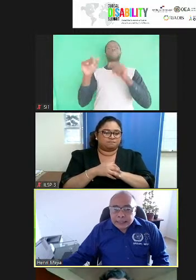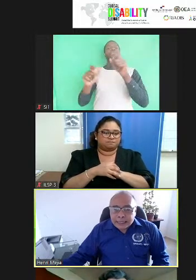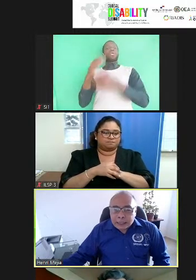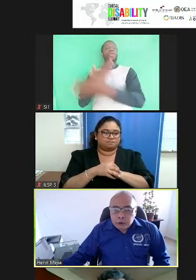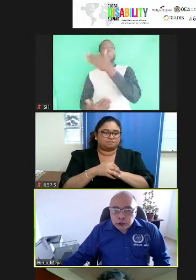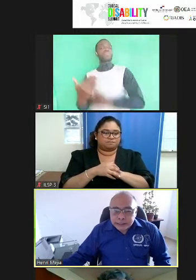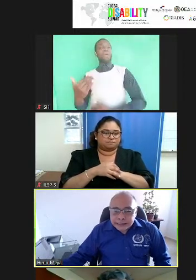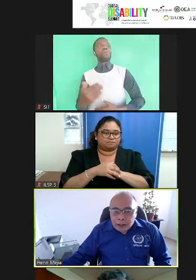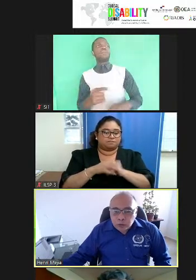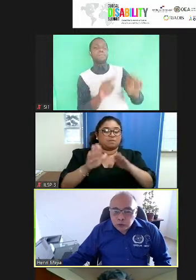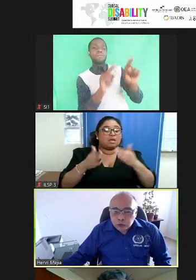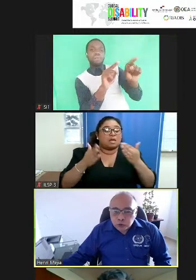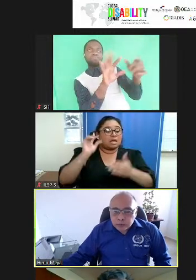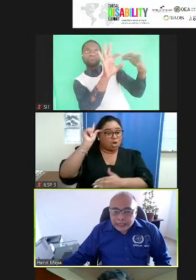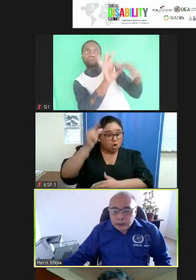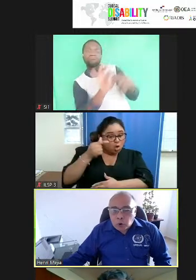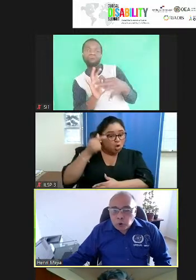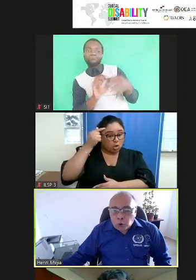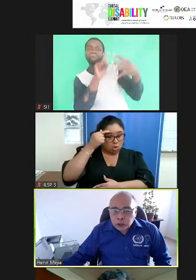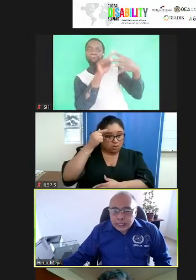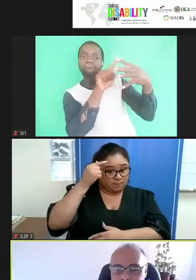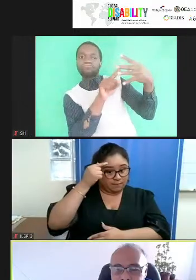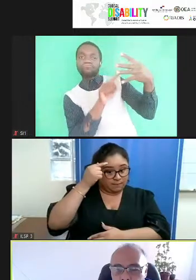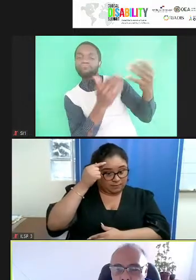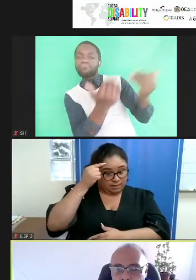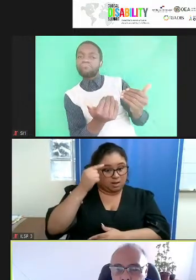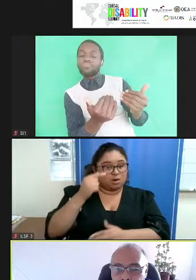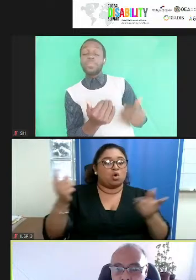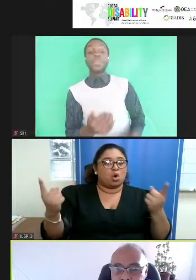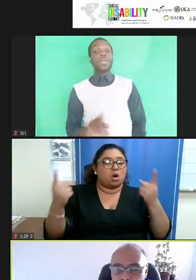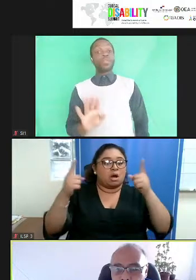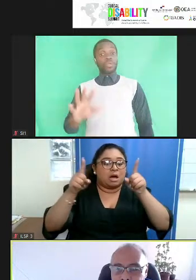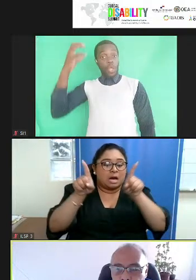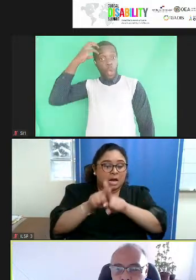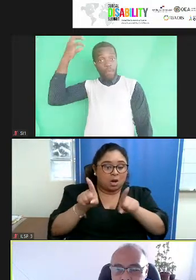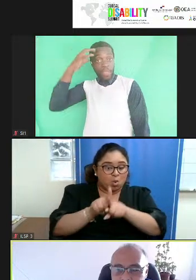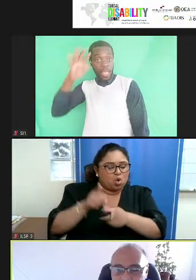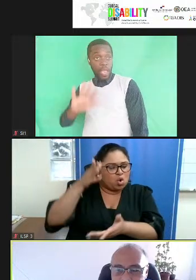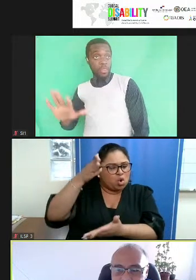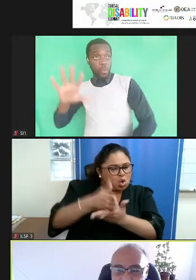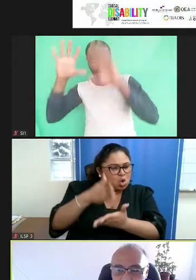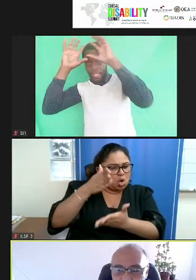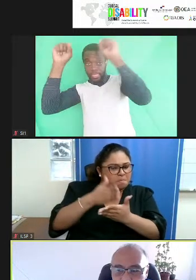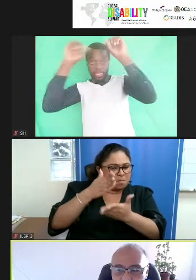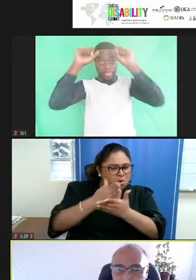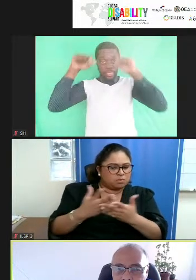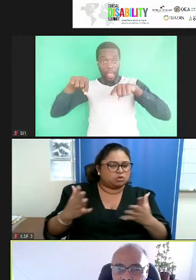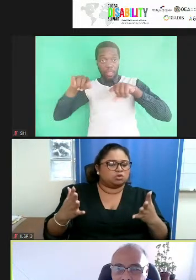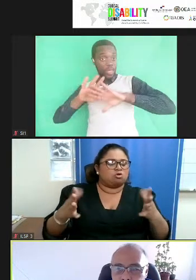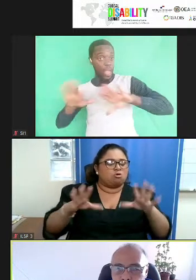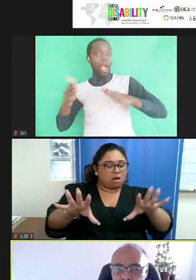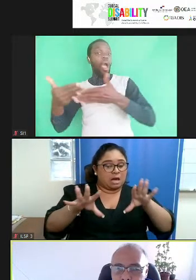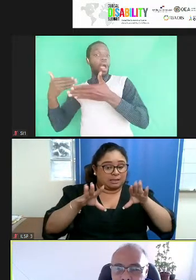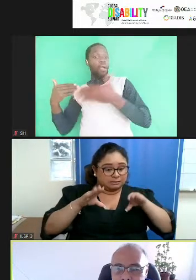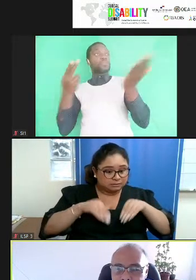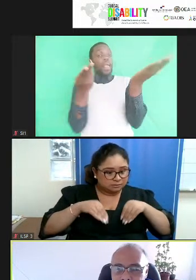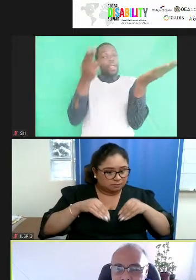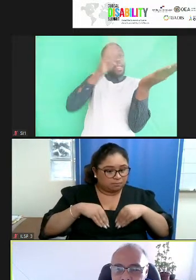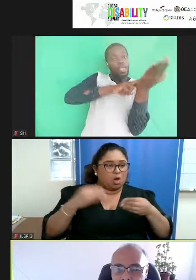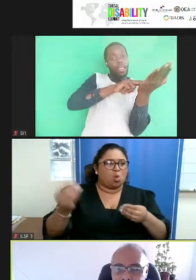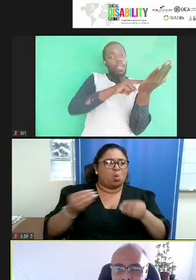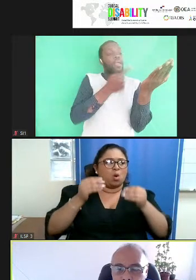persons with disabilities that the states incur contents with the commitments binding